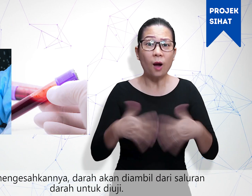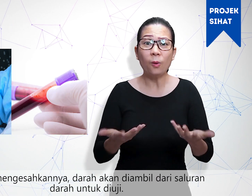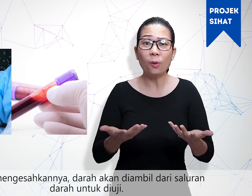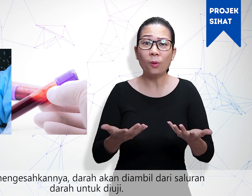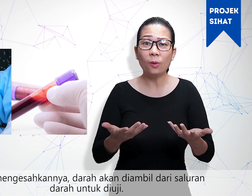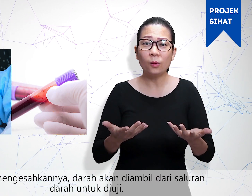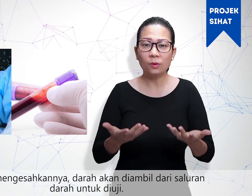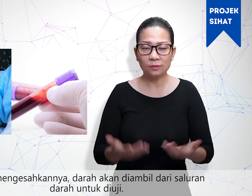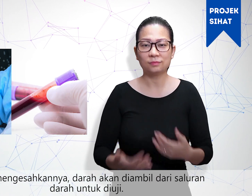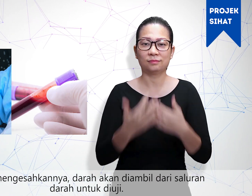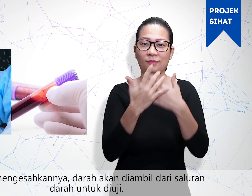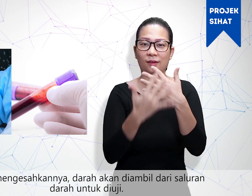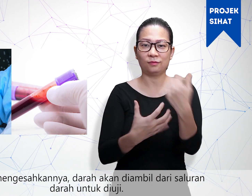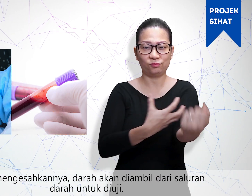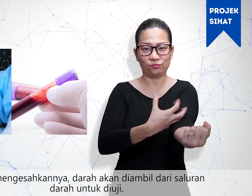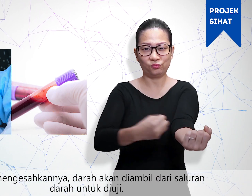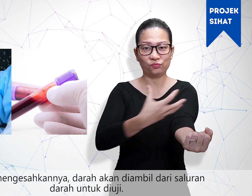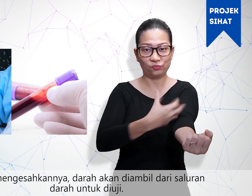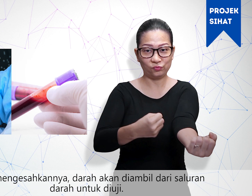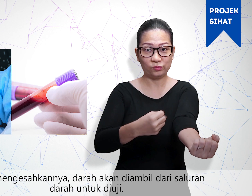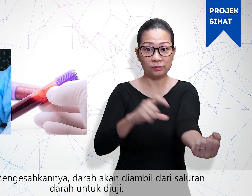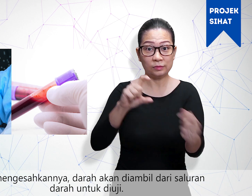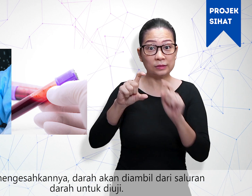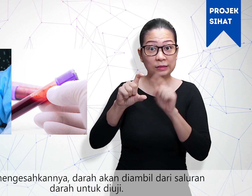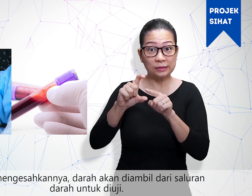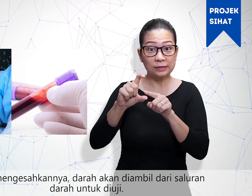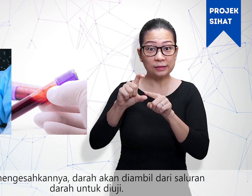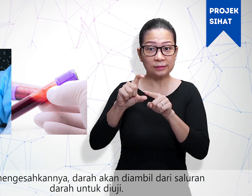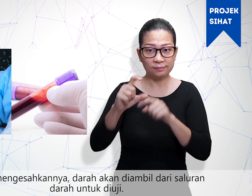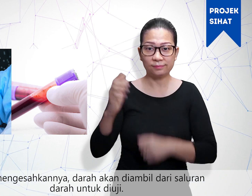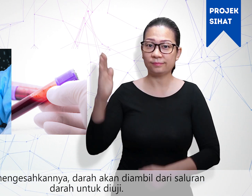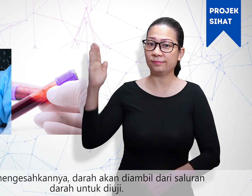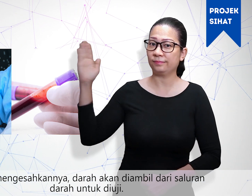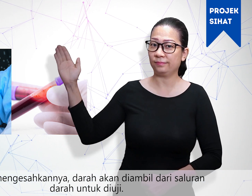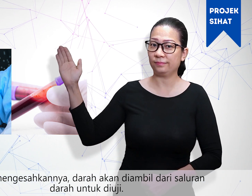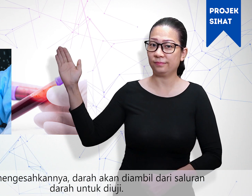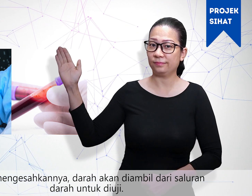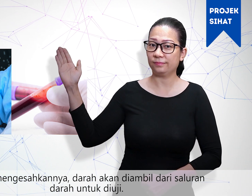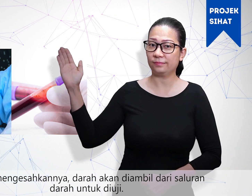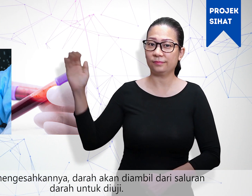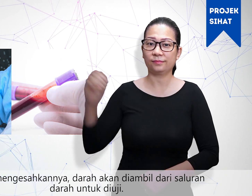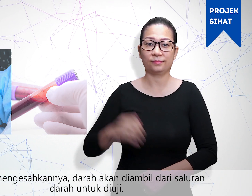the diagnosis, blood will be taken from the vein to run some tests.